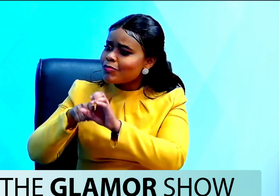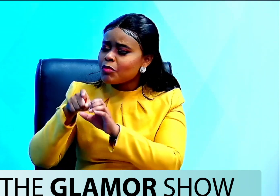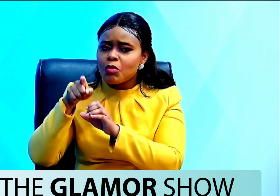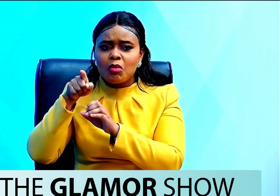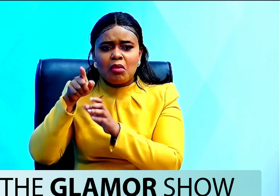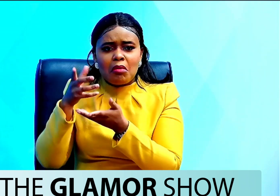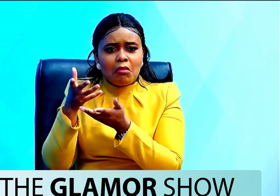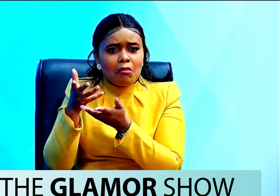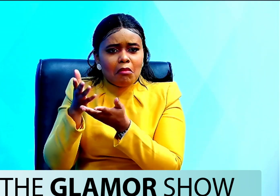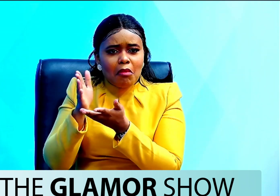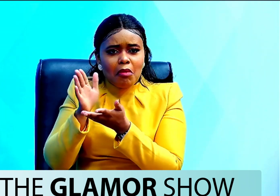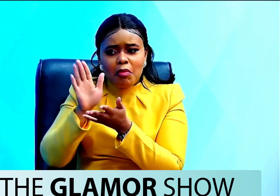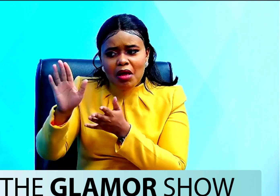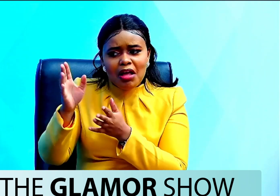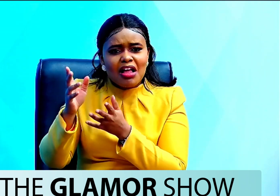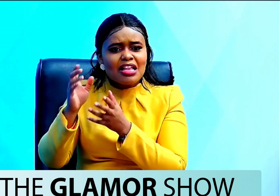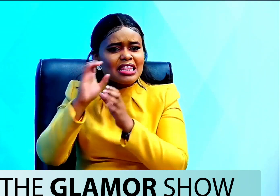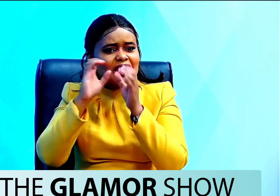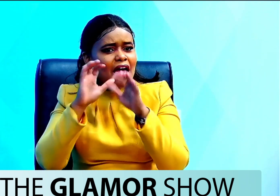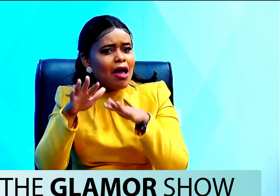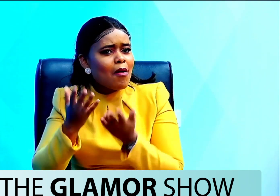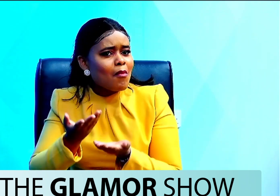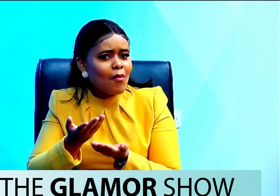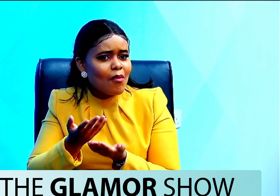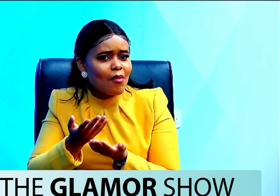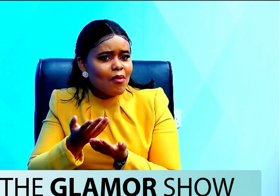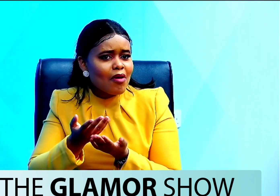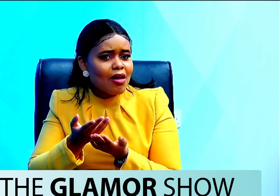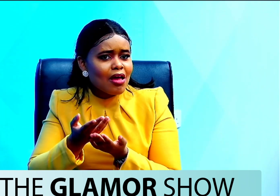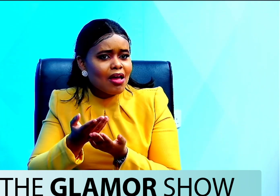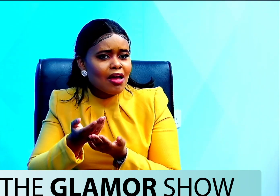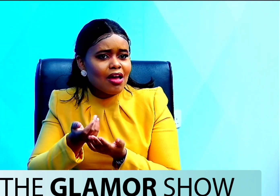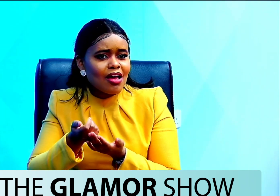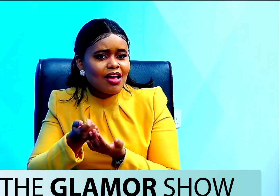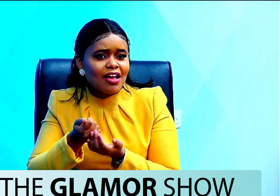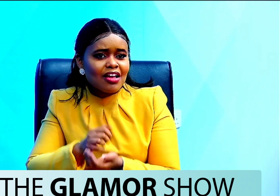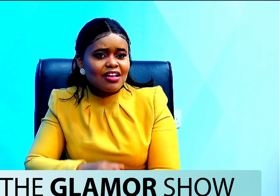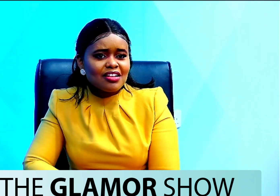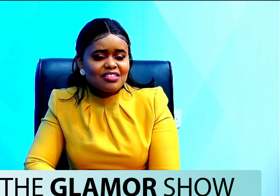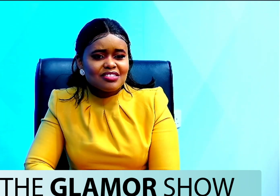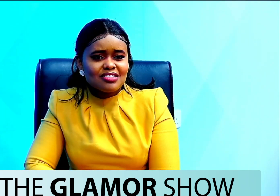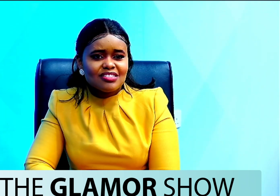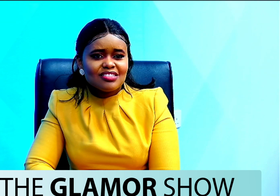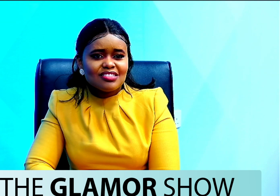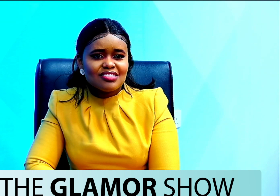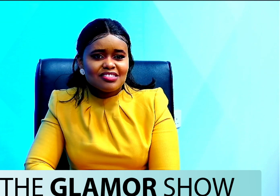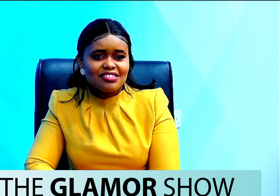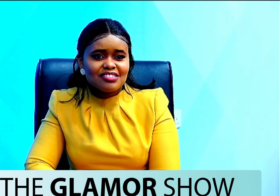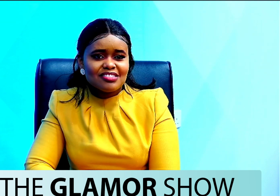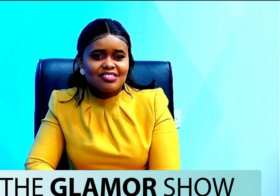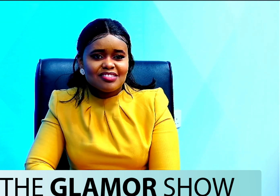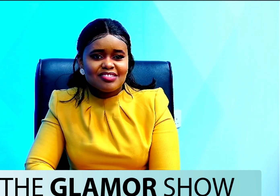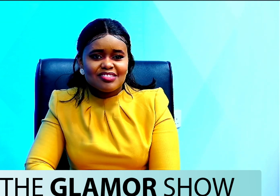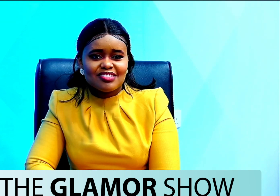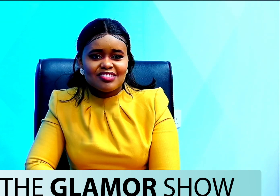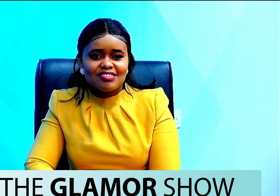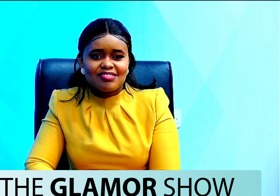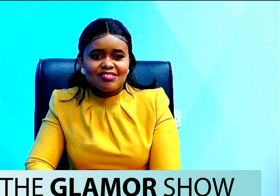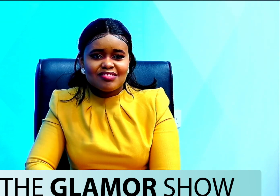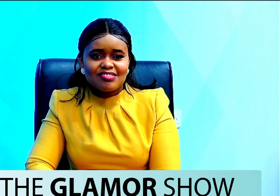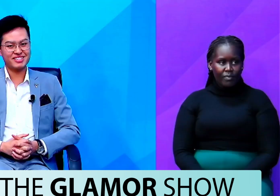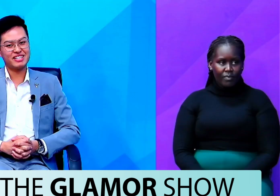from a whole different country. You've come here. We're not even having an interview with a deaf host. Is it something you had ever